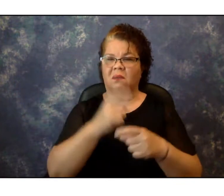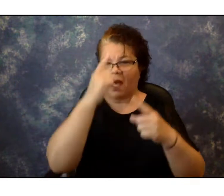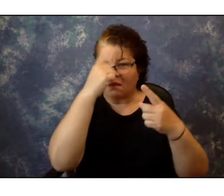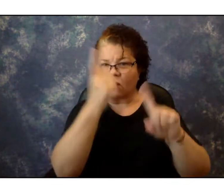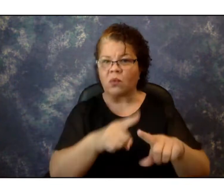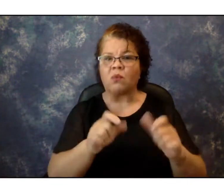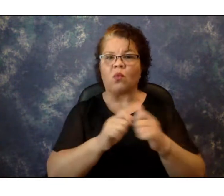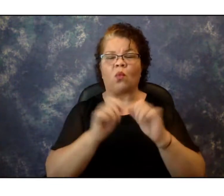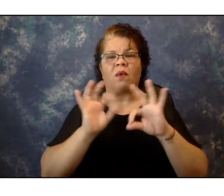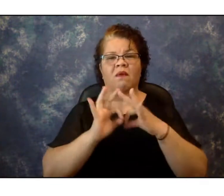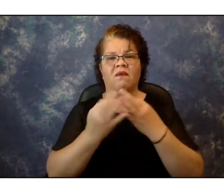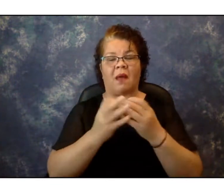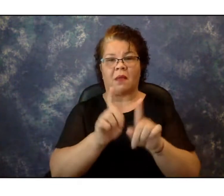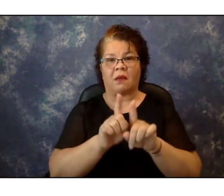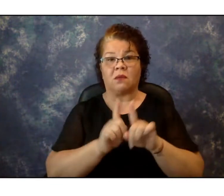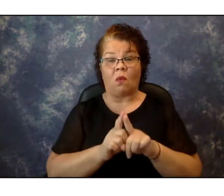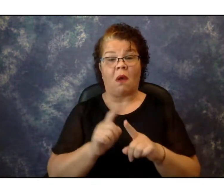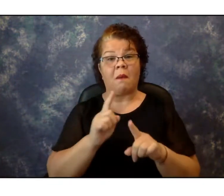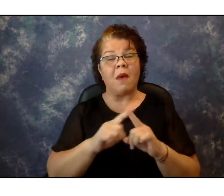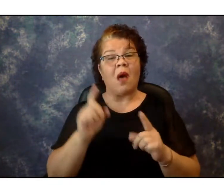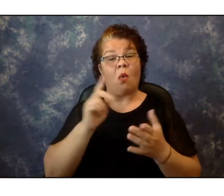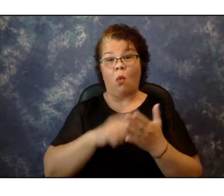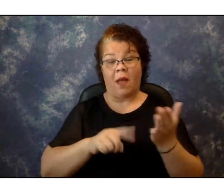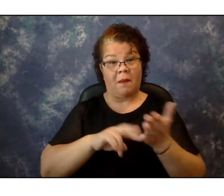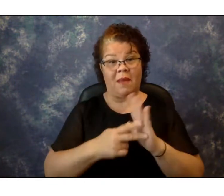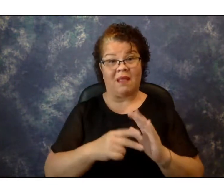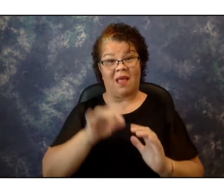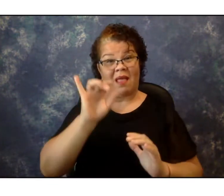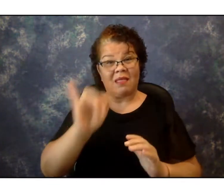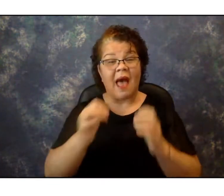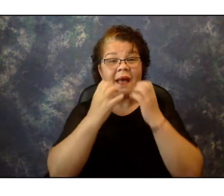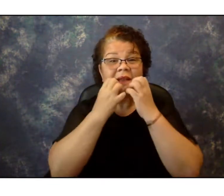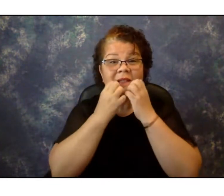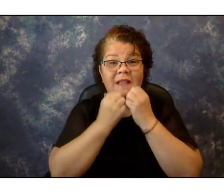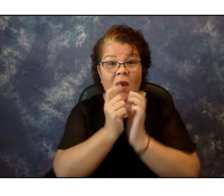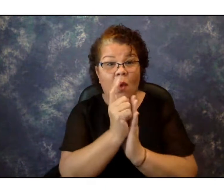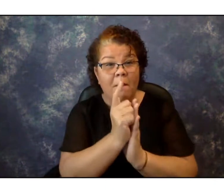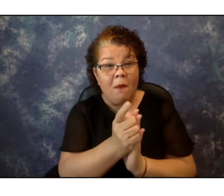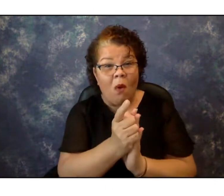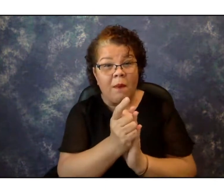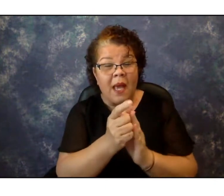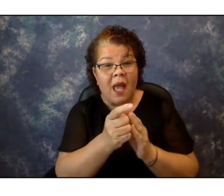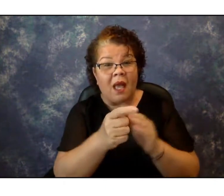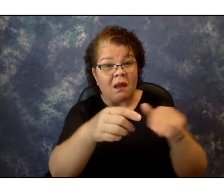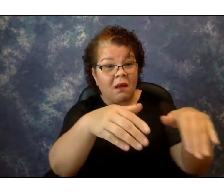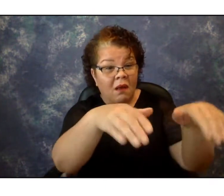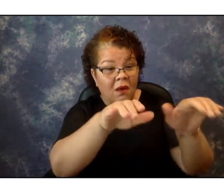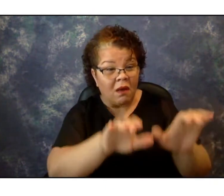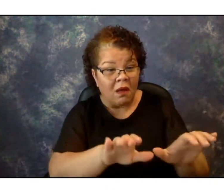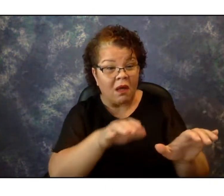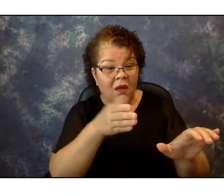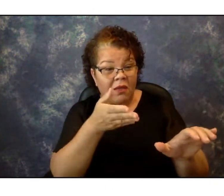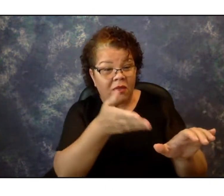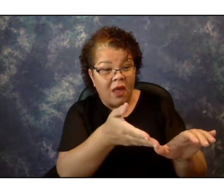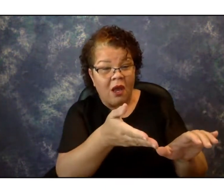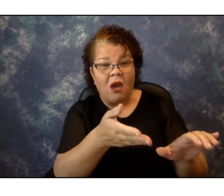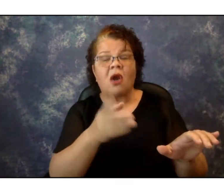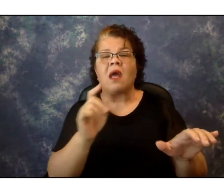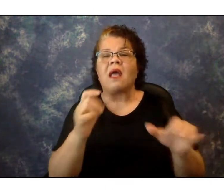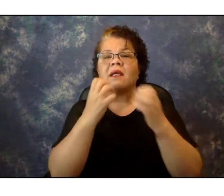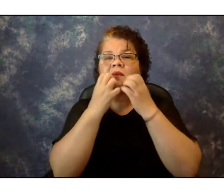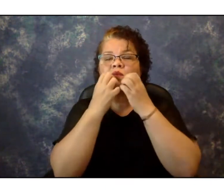that the sacred moment is still preserved in this way that I think you have to be present in that